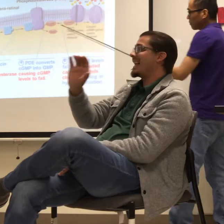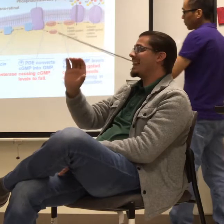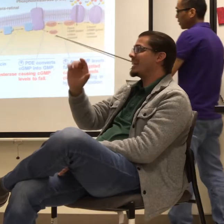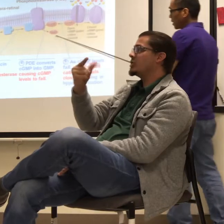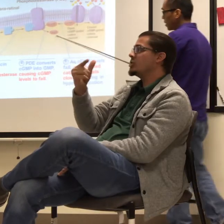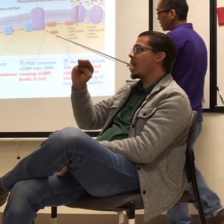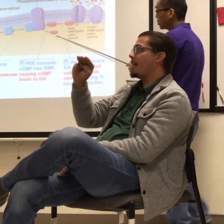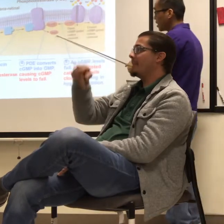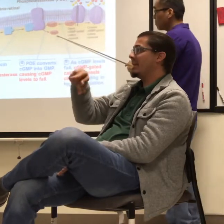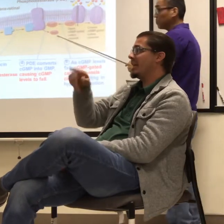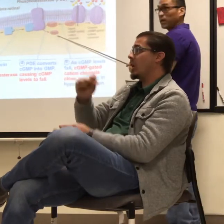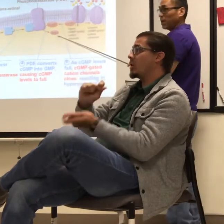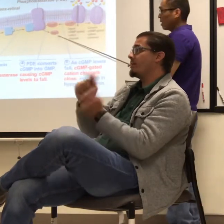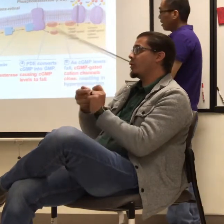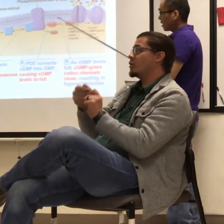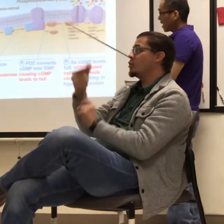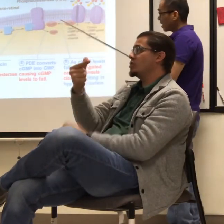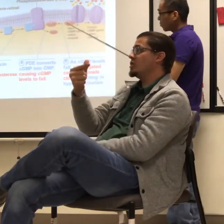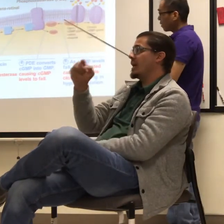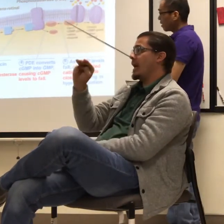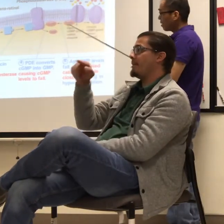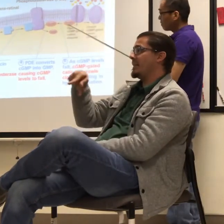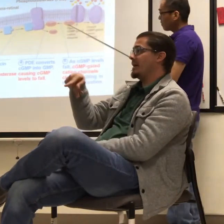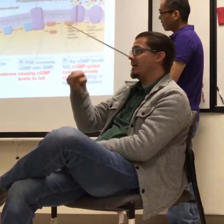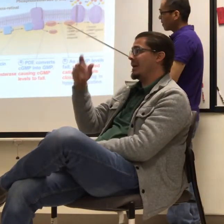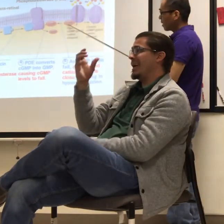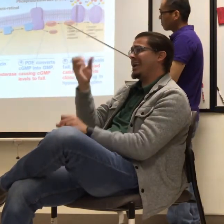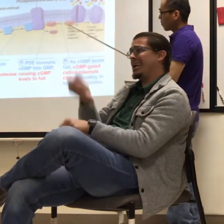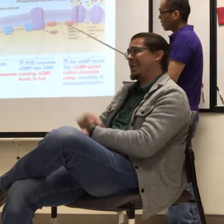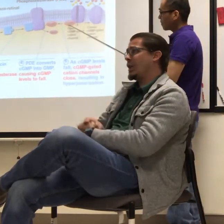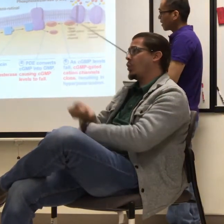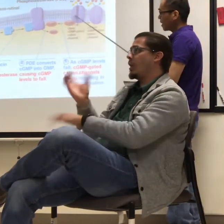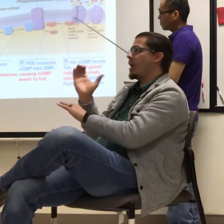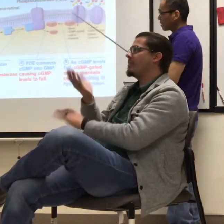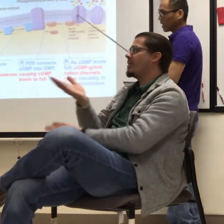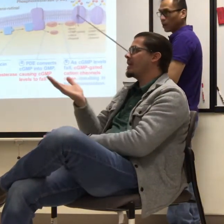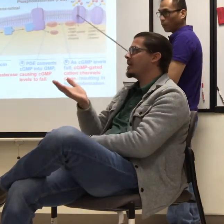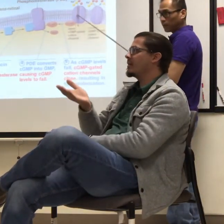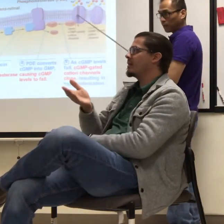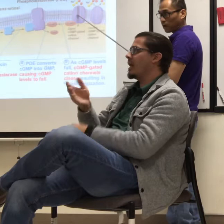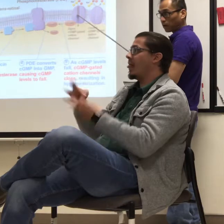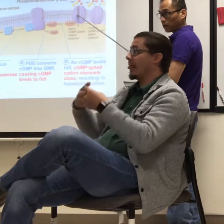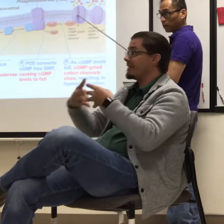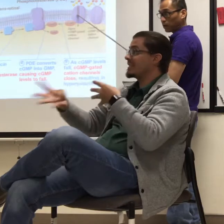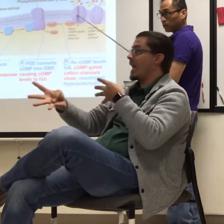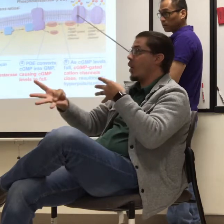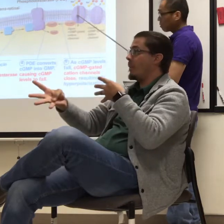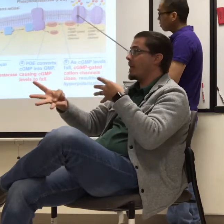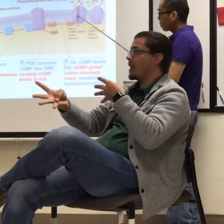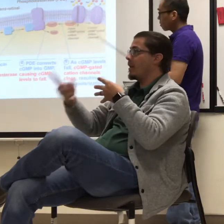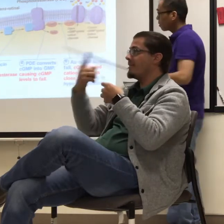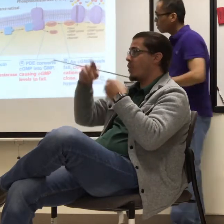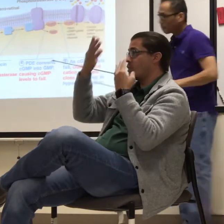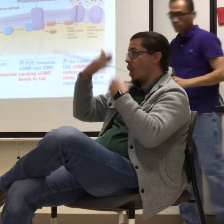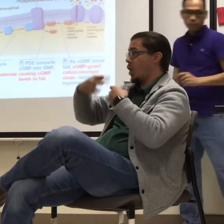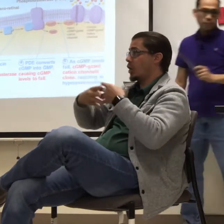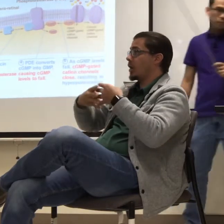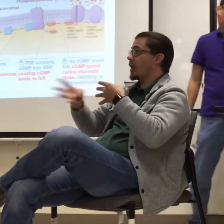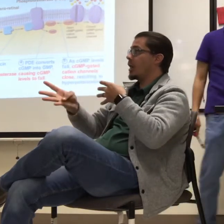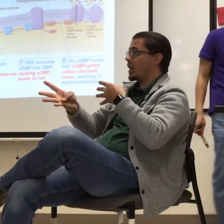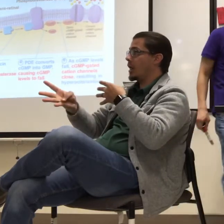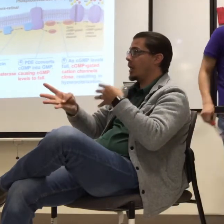and convert it to GMP, getting rid of the thing that keeps the gate open on the dark current.